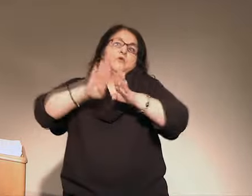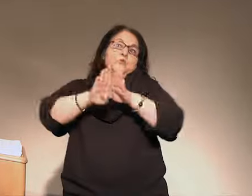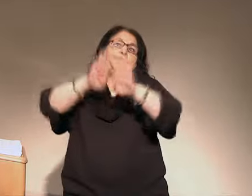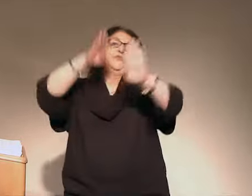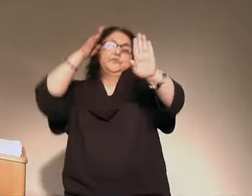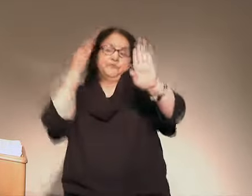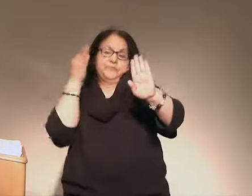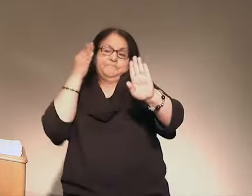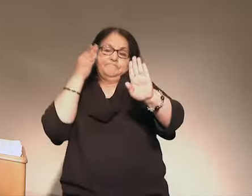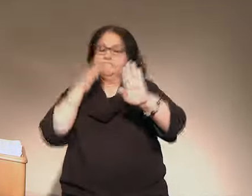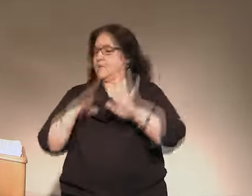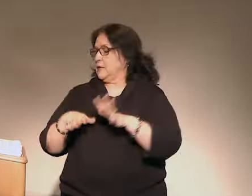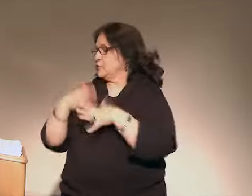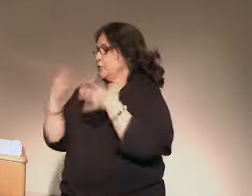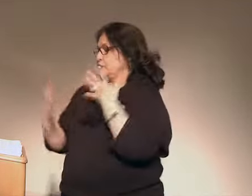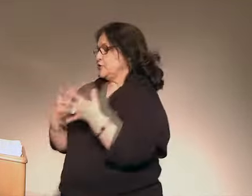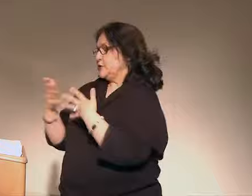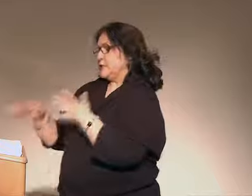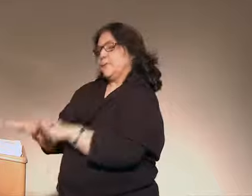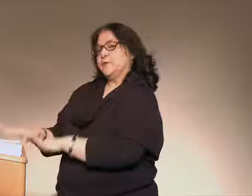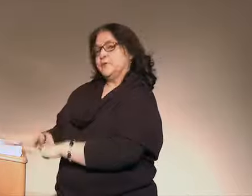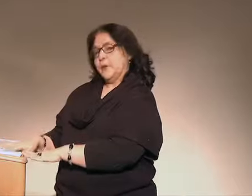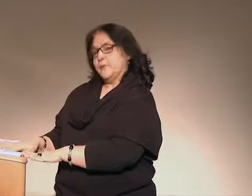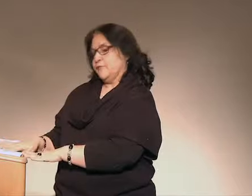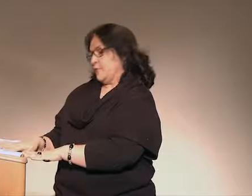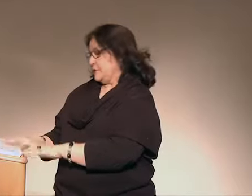open windows. Okay, so that's just an example of number phrases.